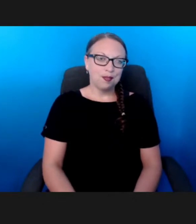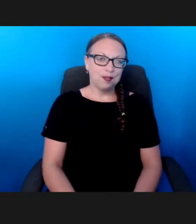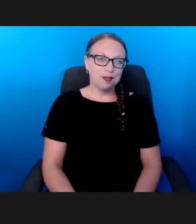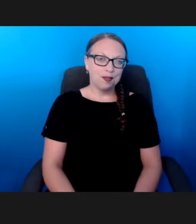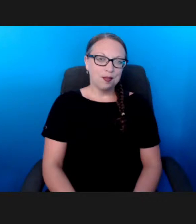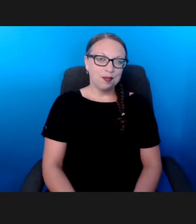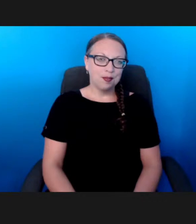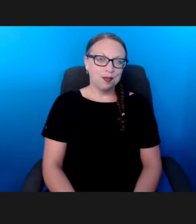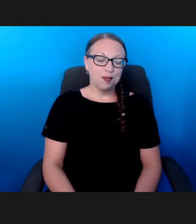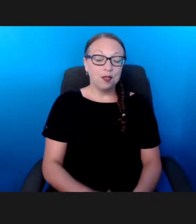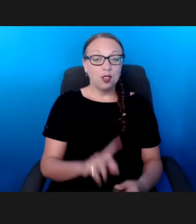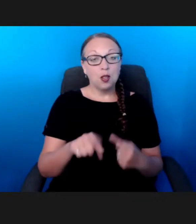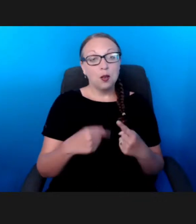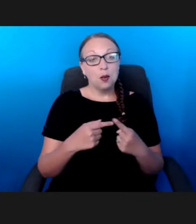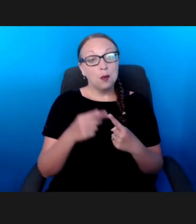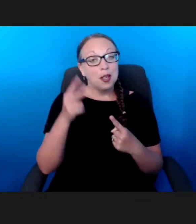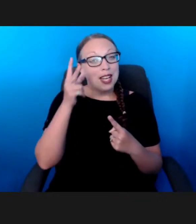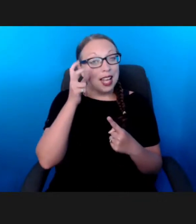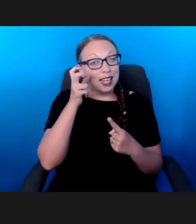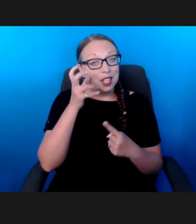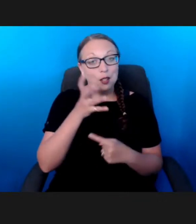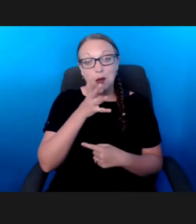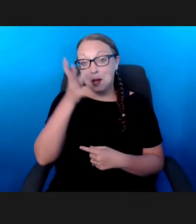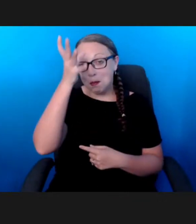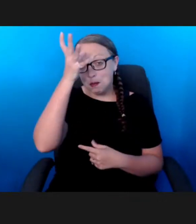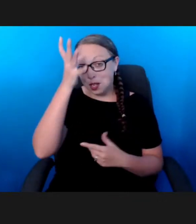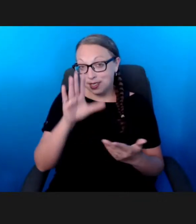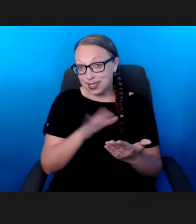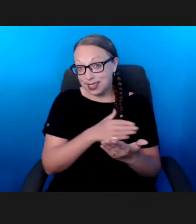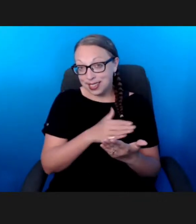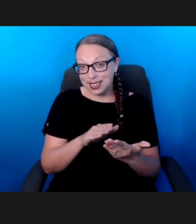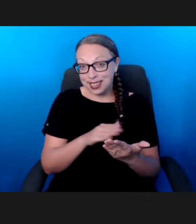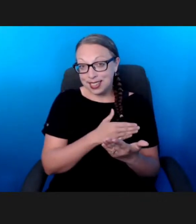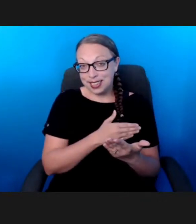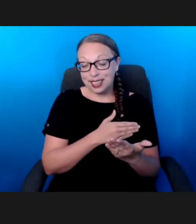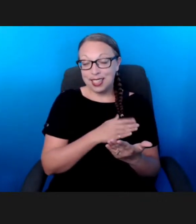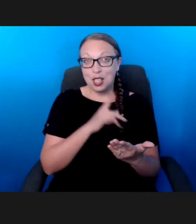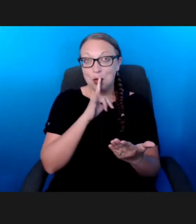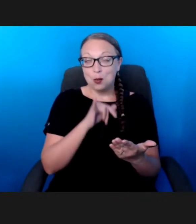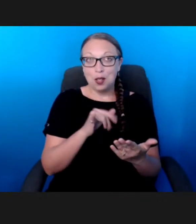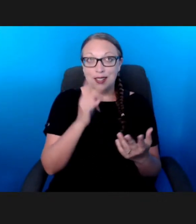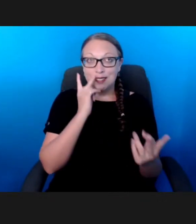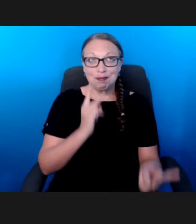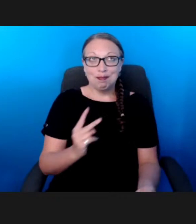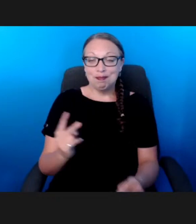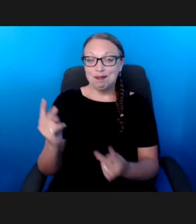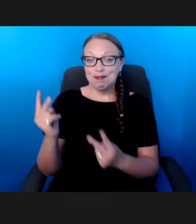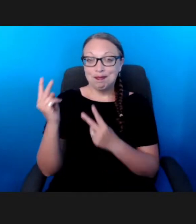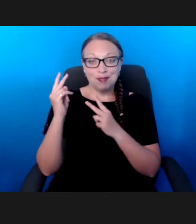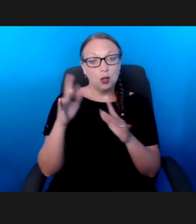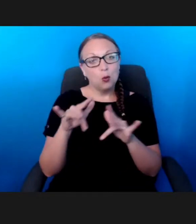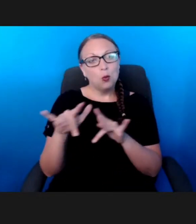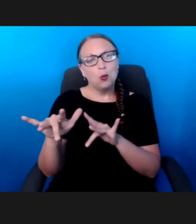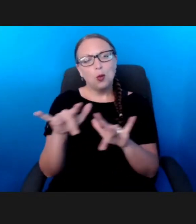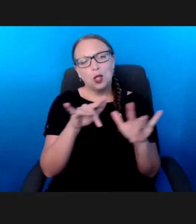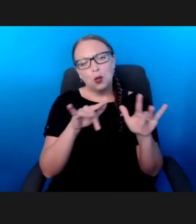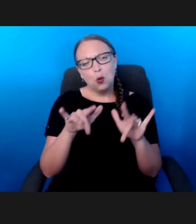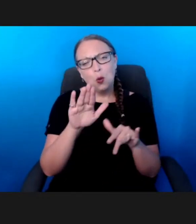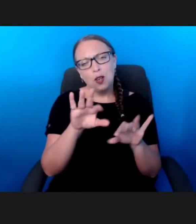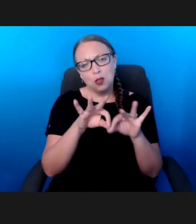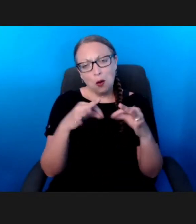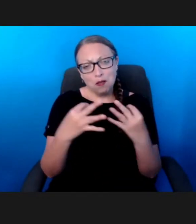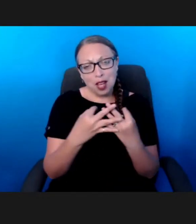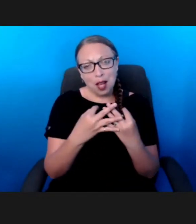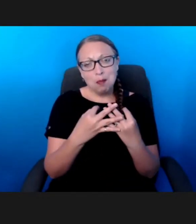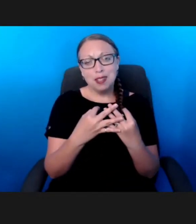whenever I hear my dad and mom sing it, it really takes me back. Record your families, record them speaking